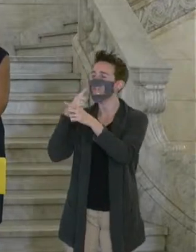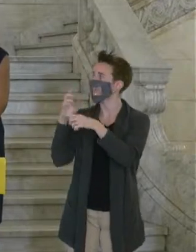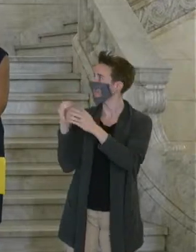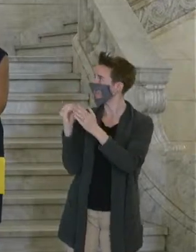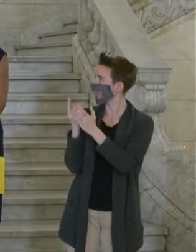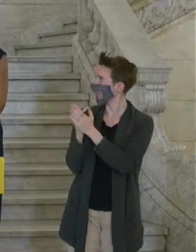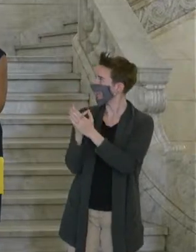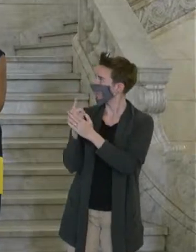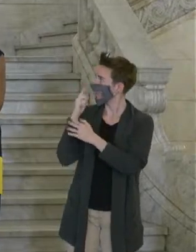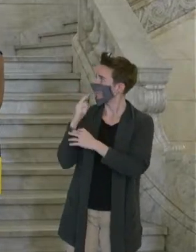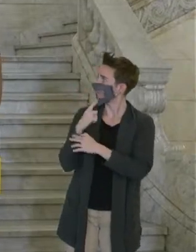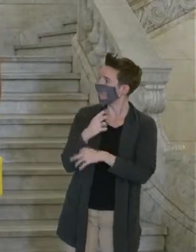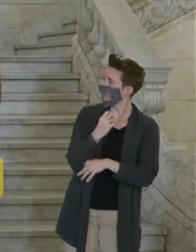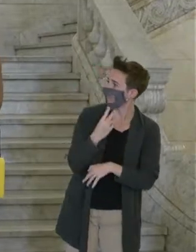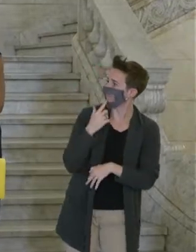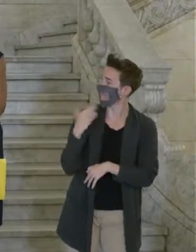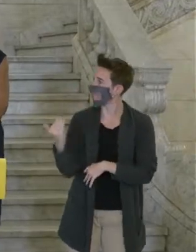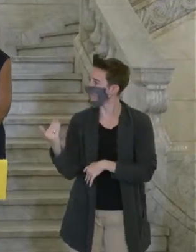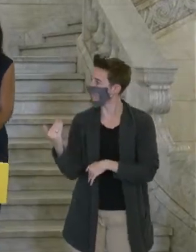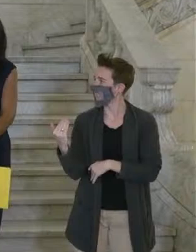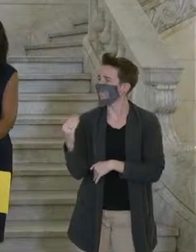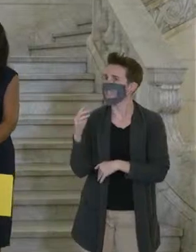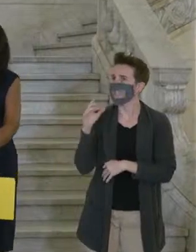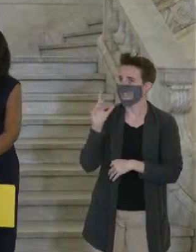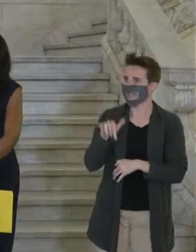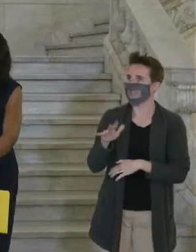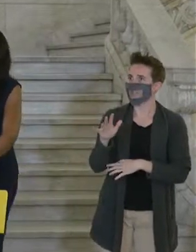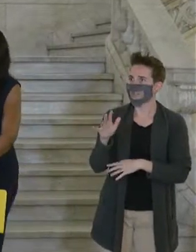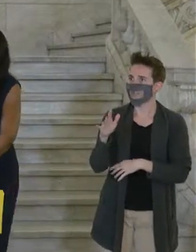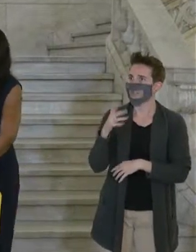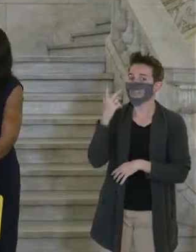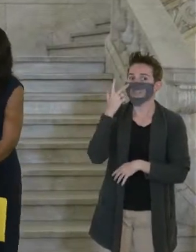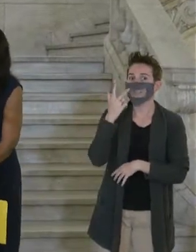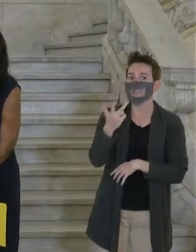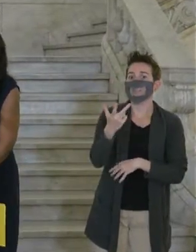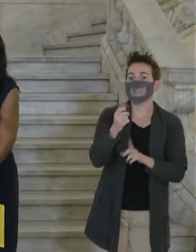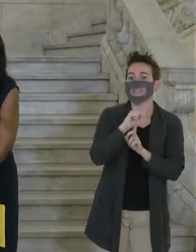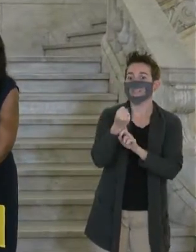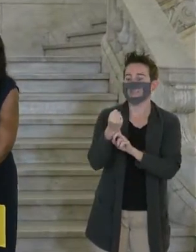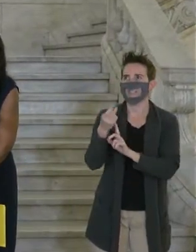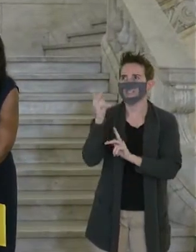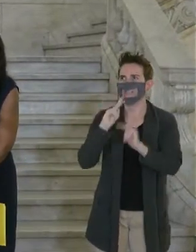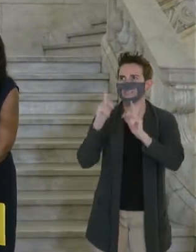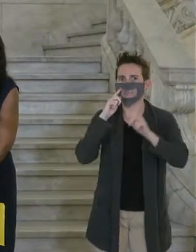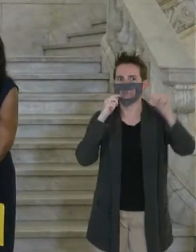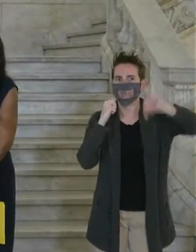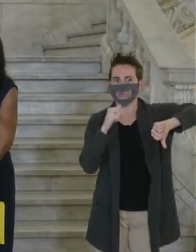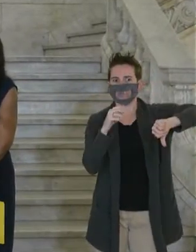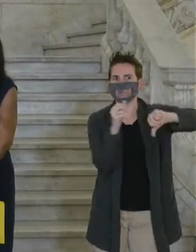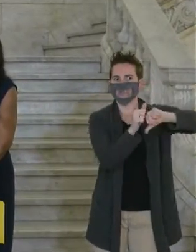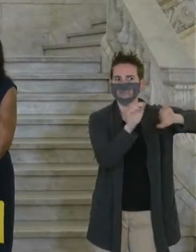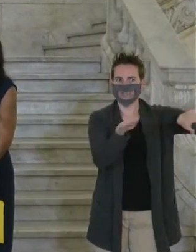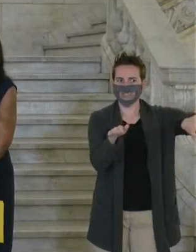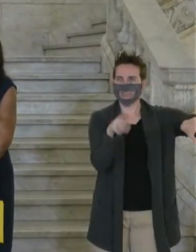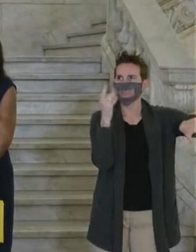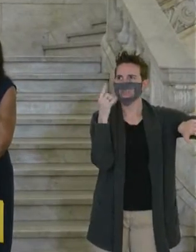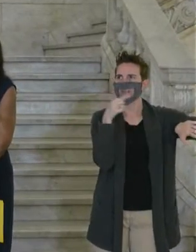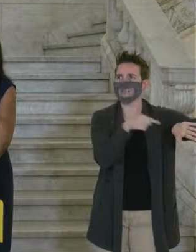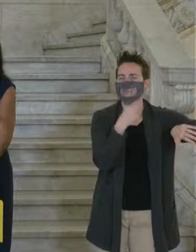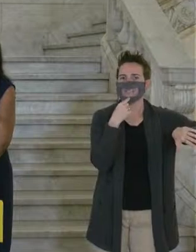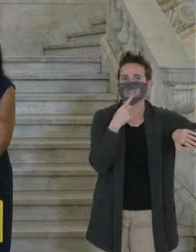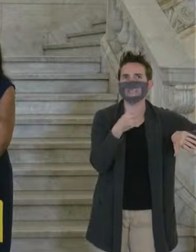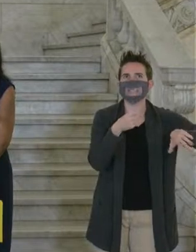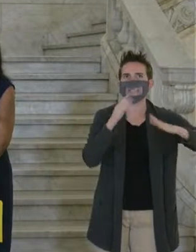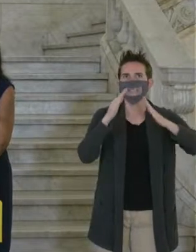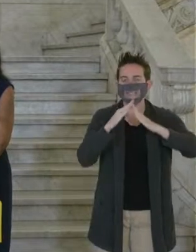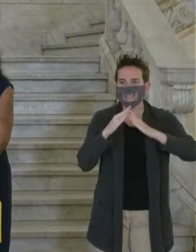to 15-year-olds, that was now done in 3 instances by some people a year away with their children because they were saying the